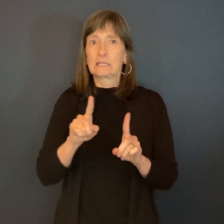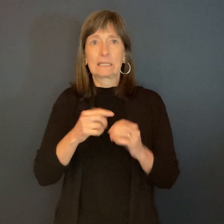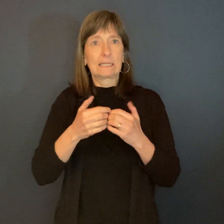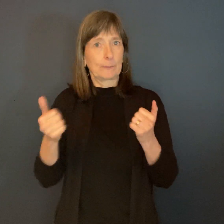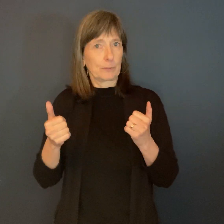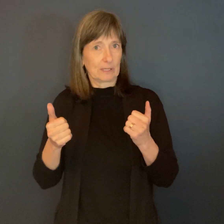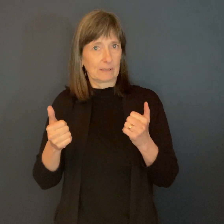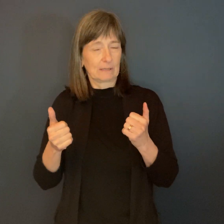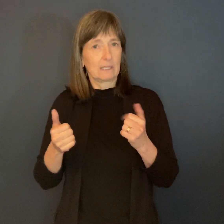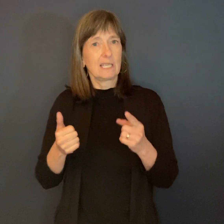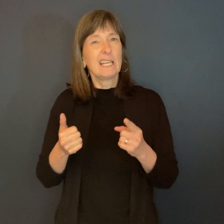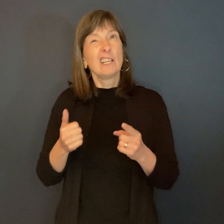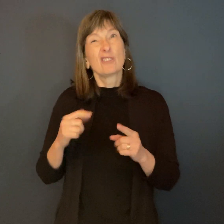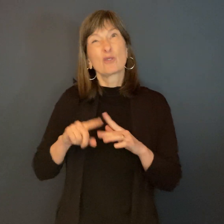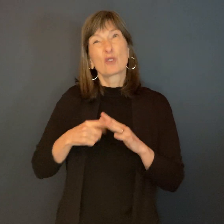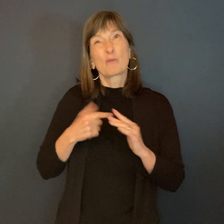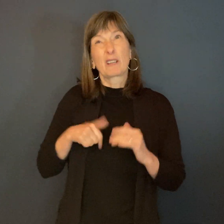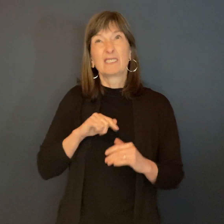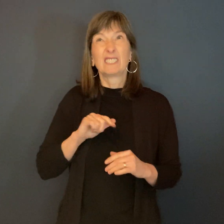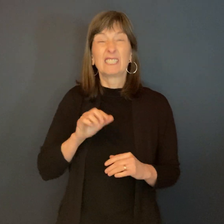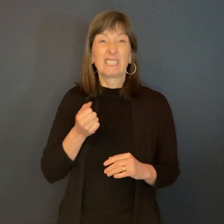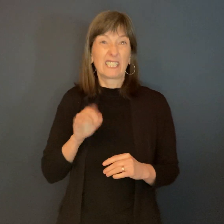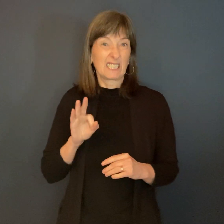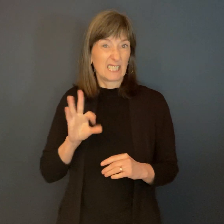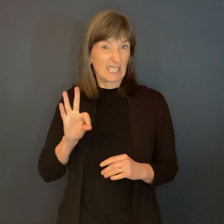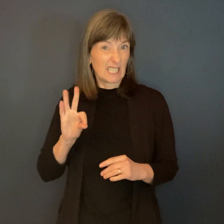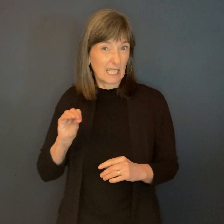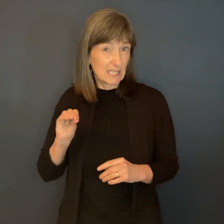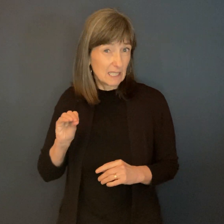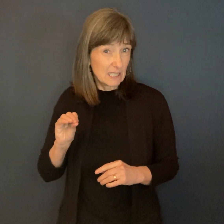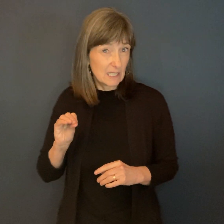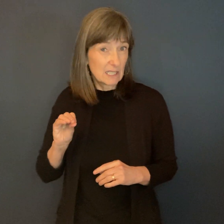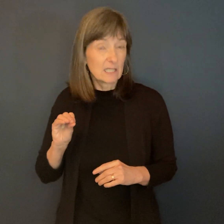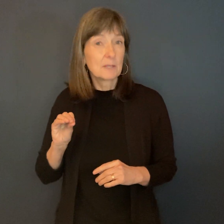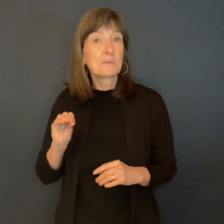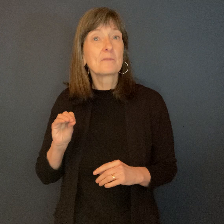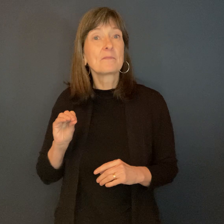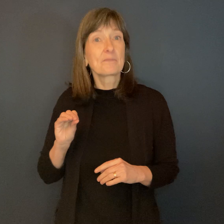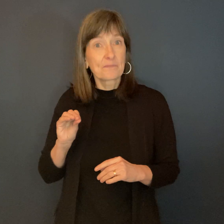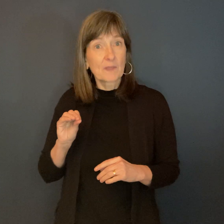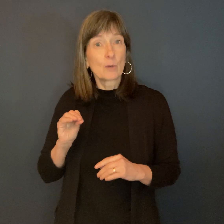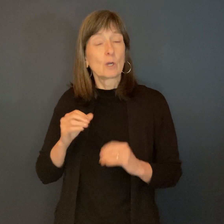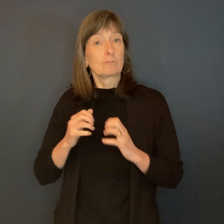1990, if you like, and subsequently incorporated that into